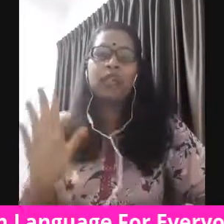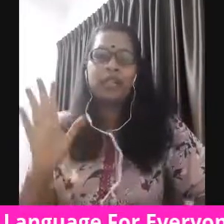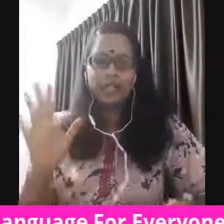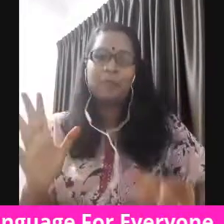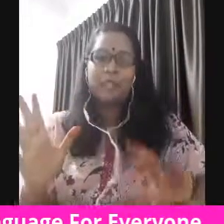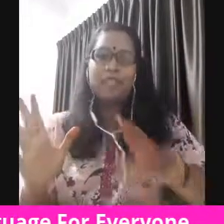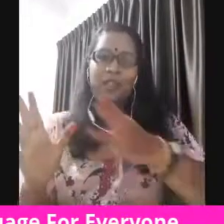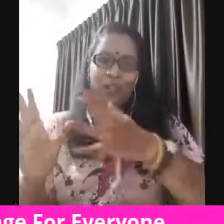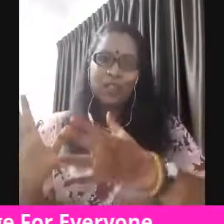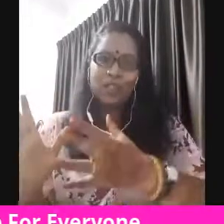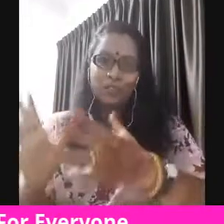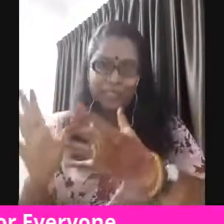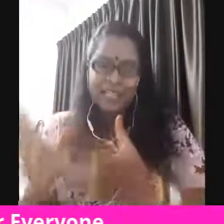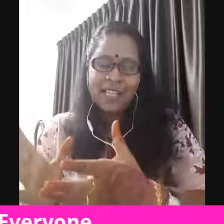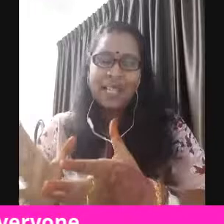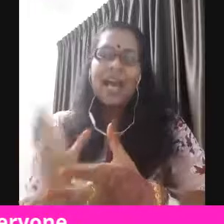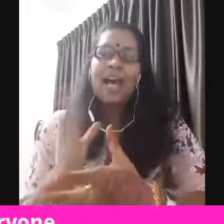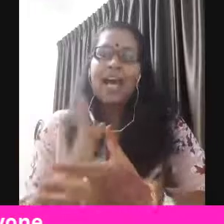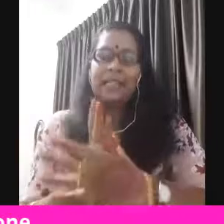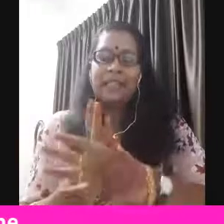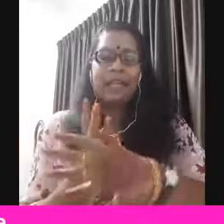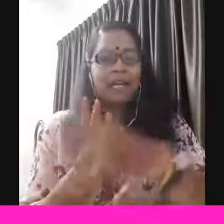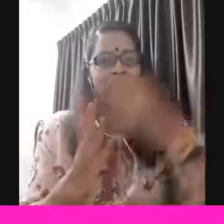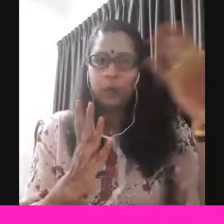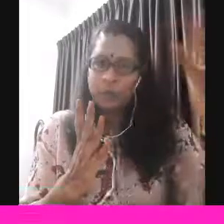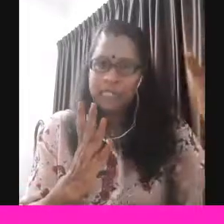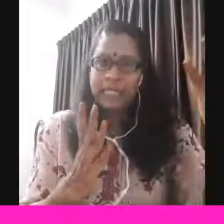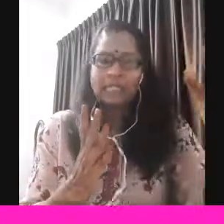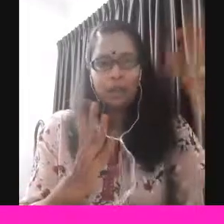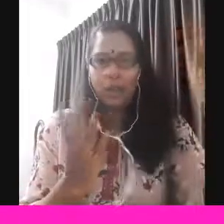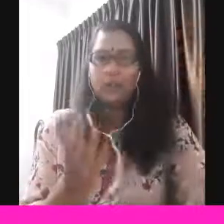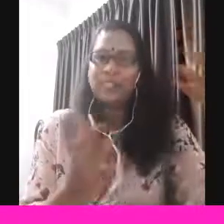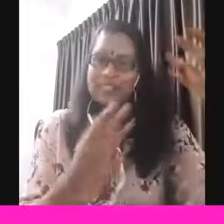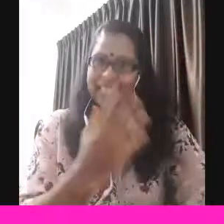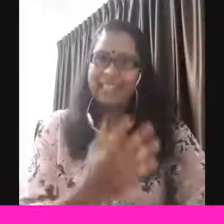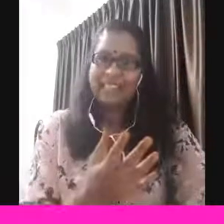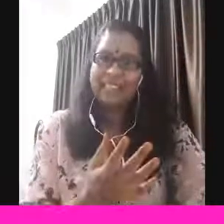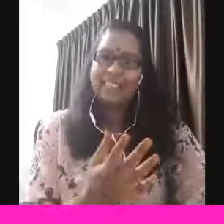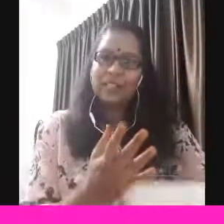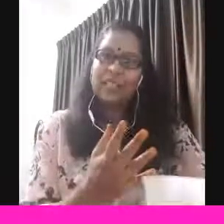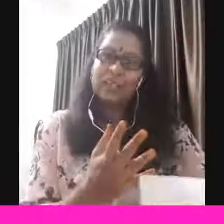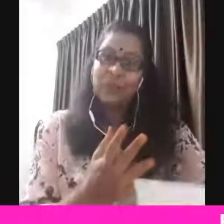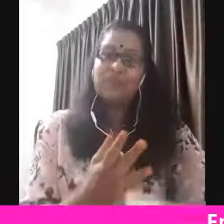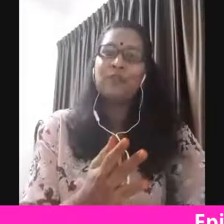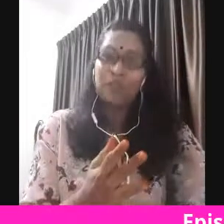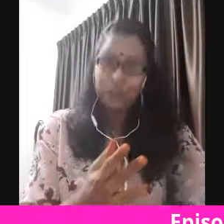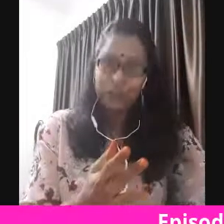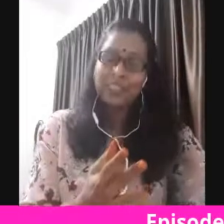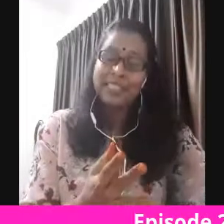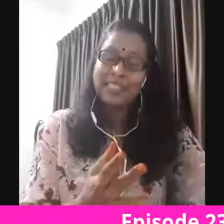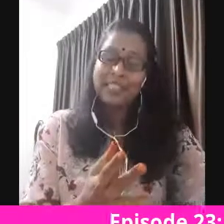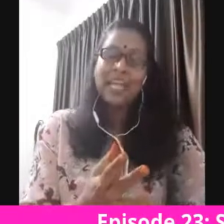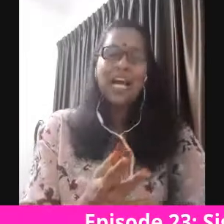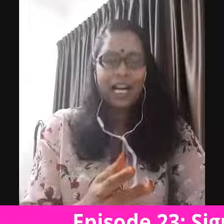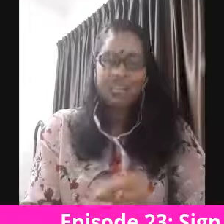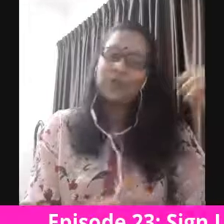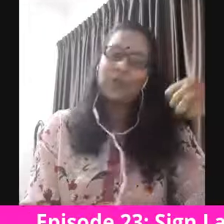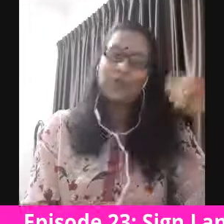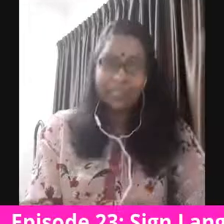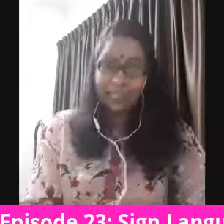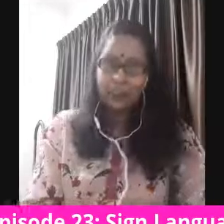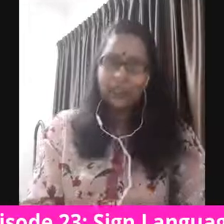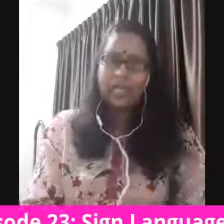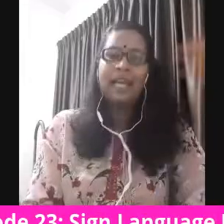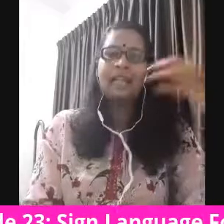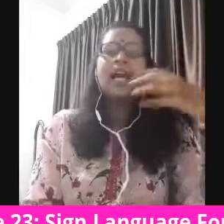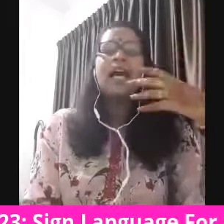they got a special course for teachers, and UPSI, of course, that's a university for The teachers. teachers training. So